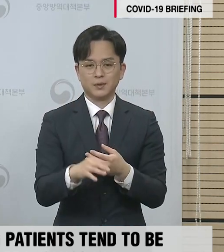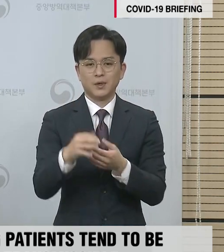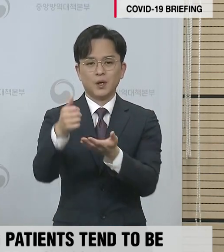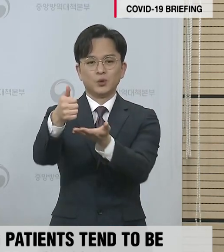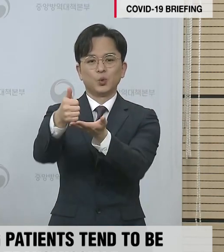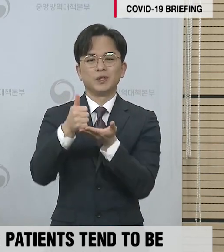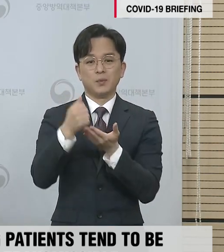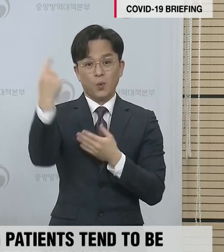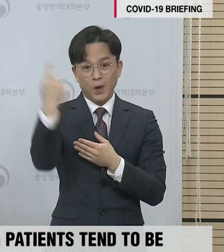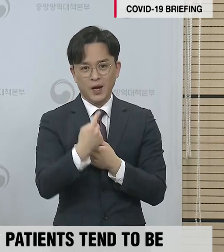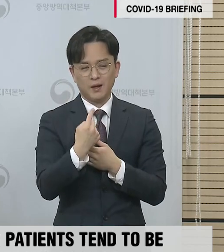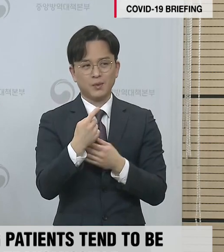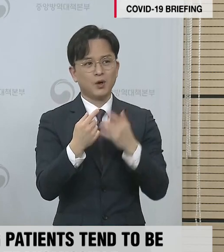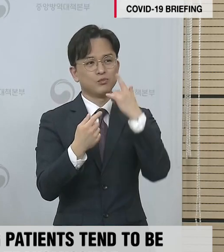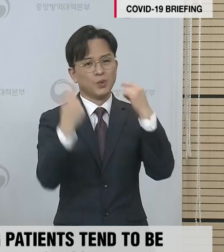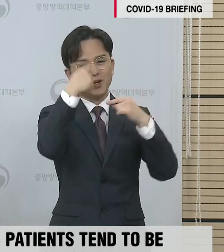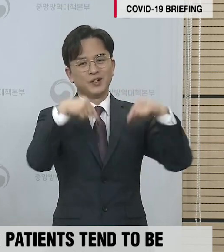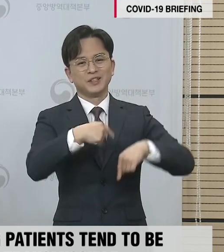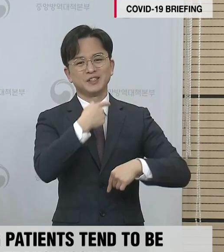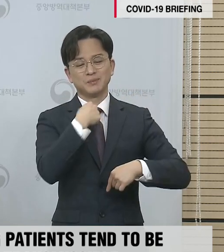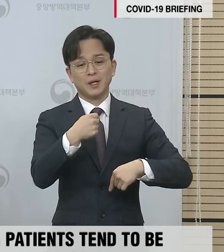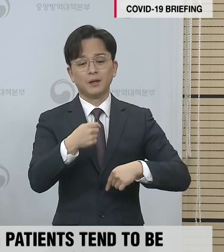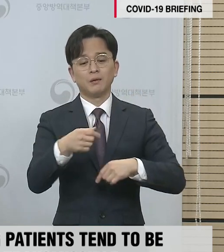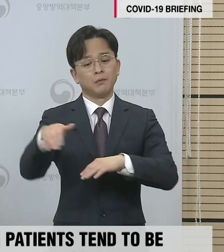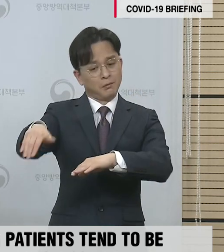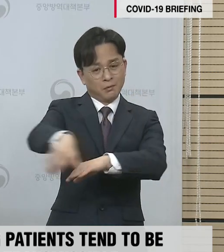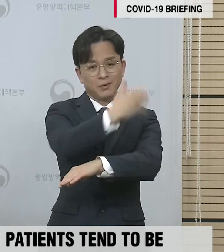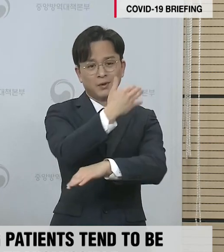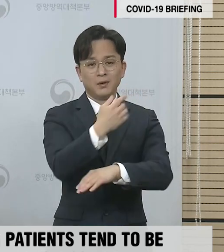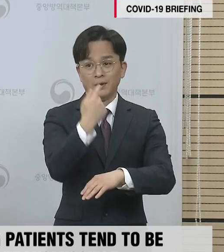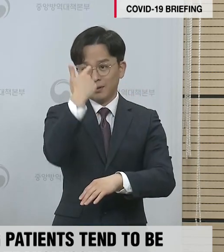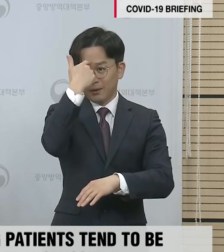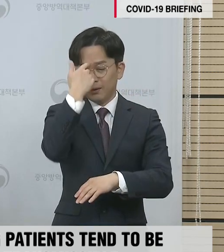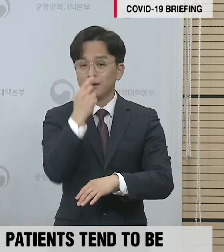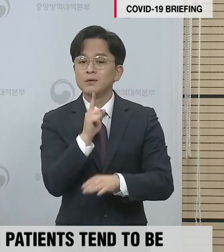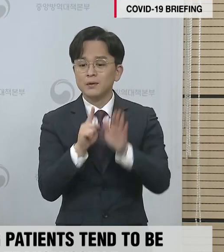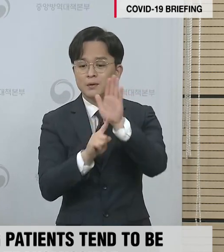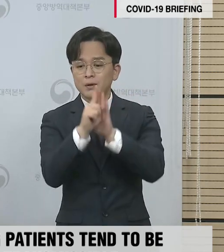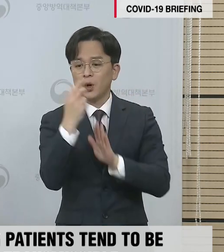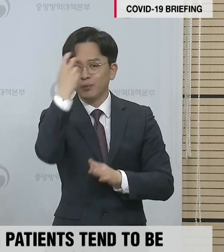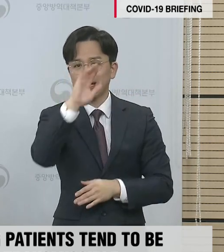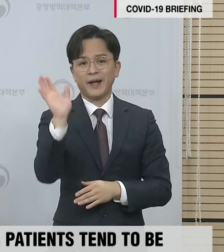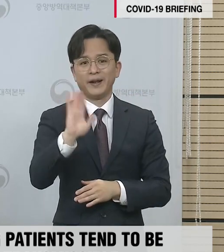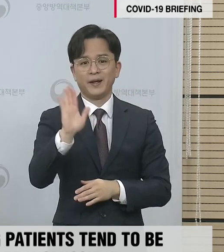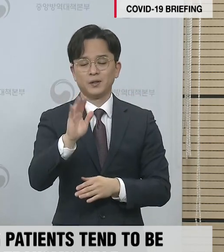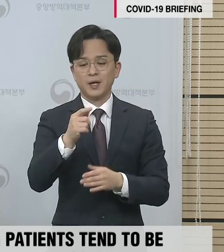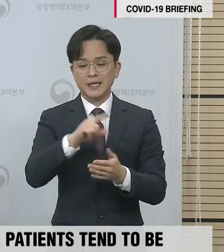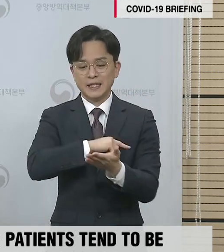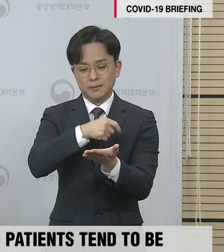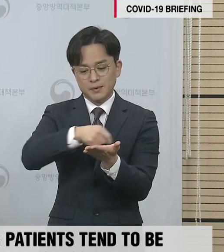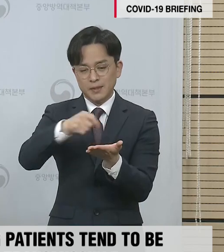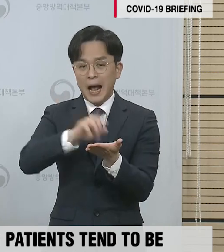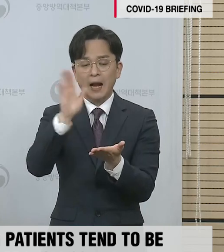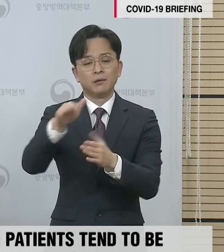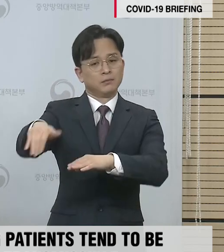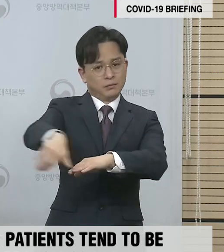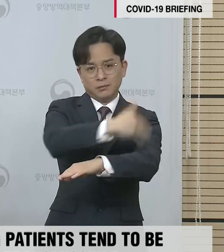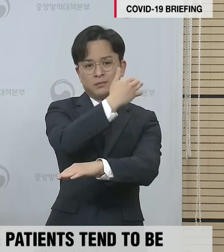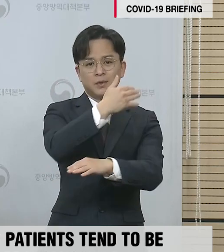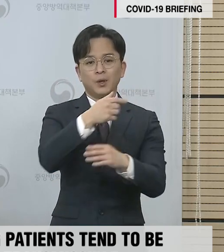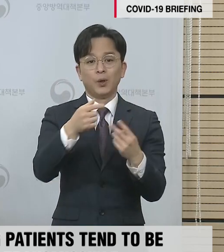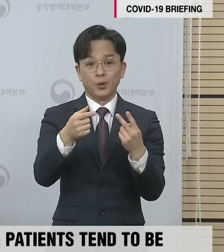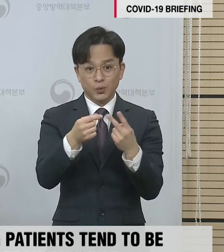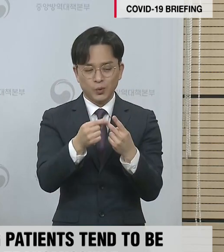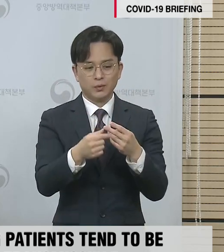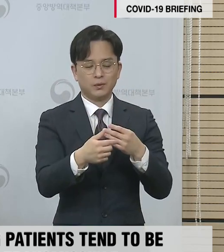these venues as well as postpartum care centers and other public spaces. And there were